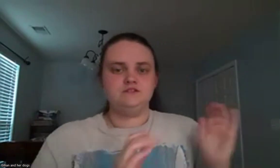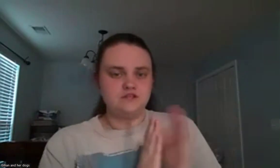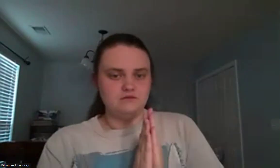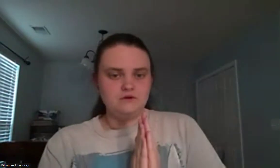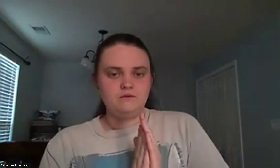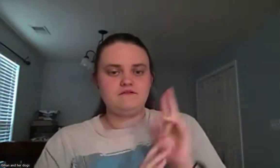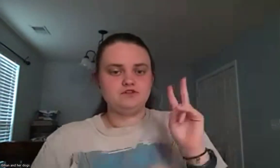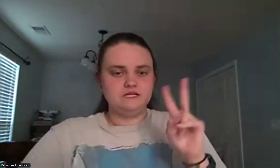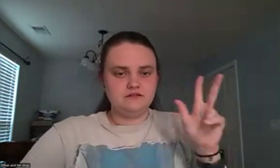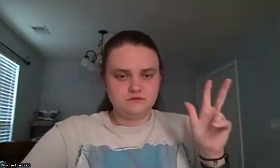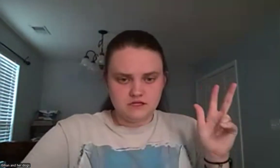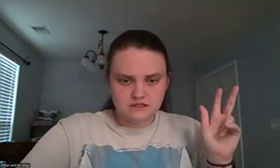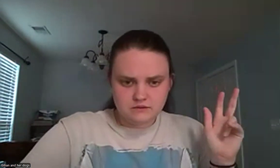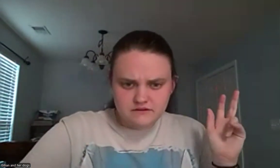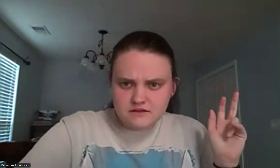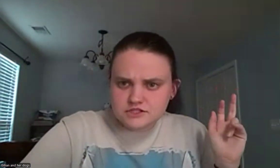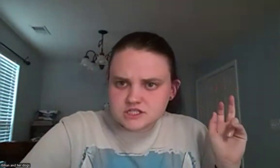So we have our 23. Do I have another chat?